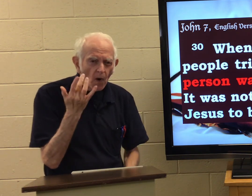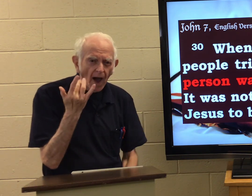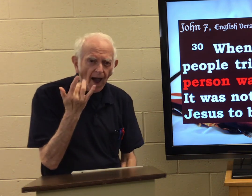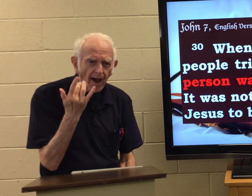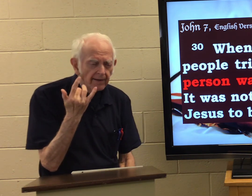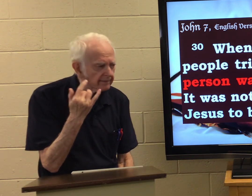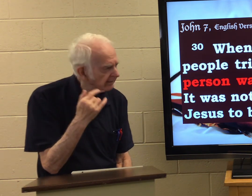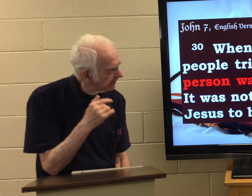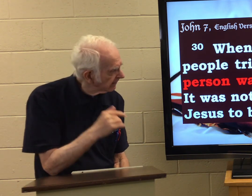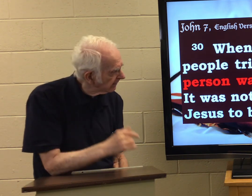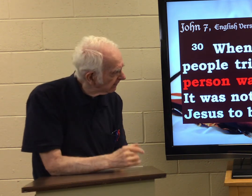Why?